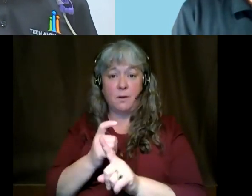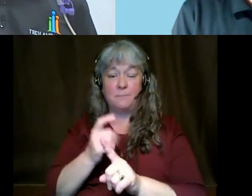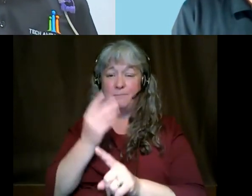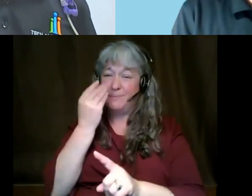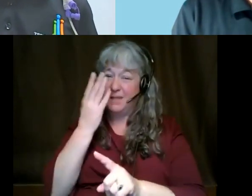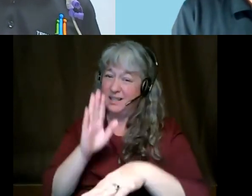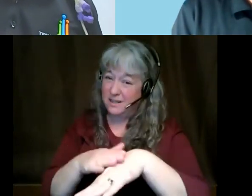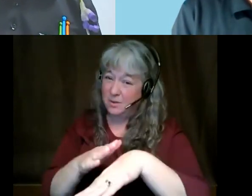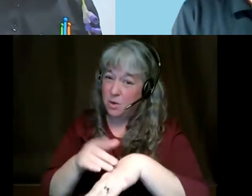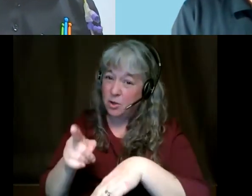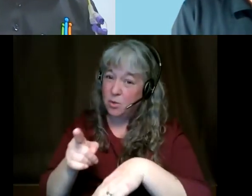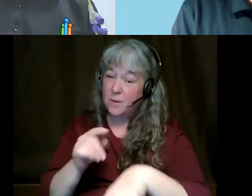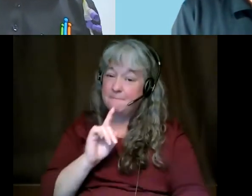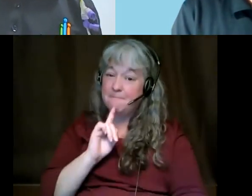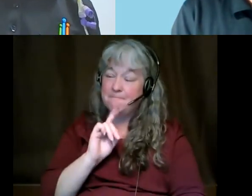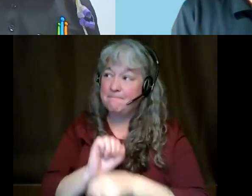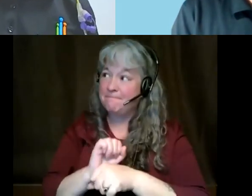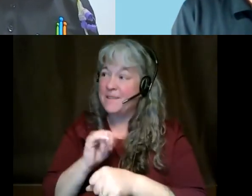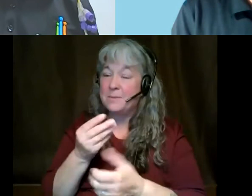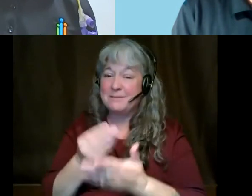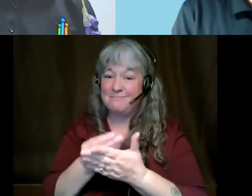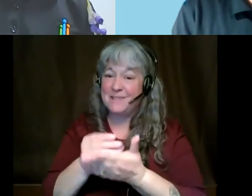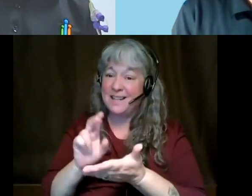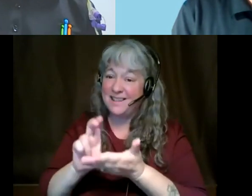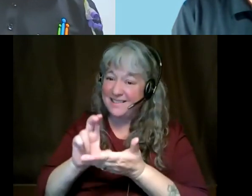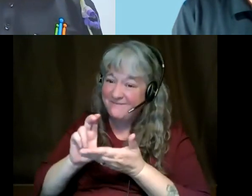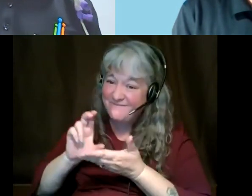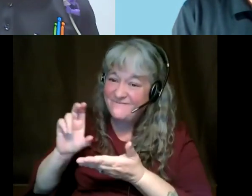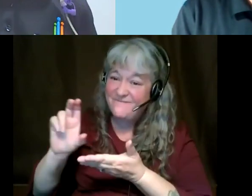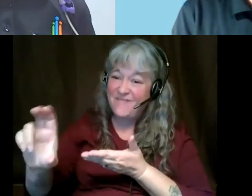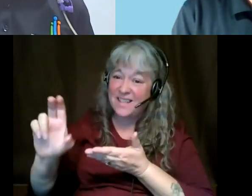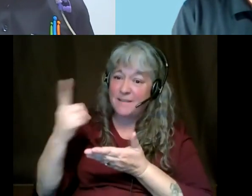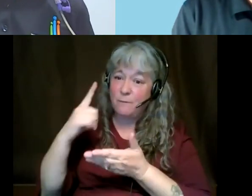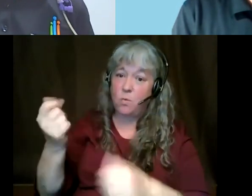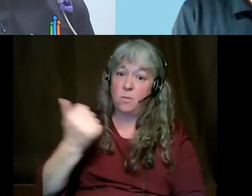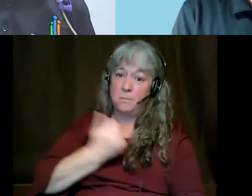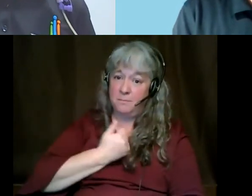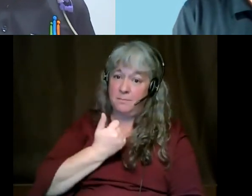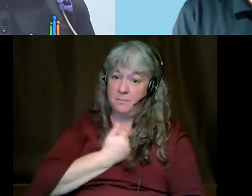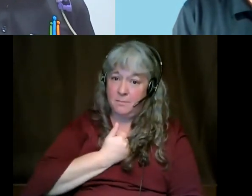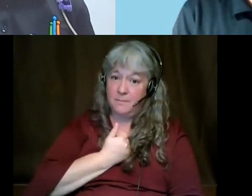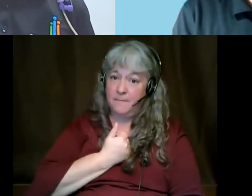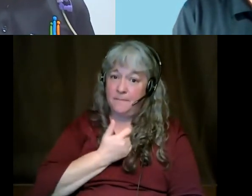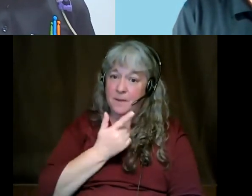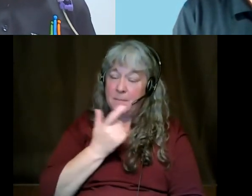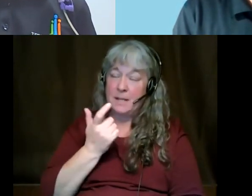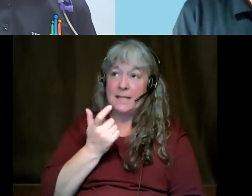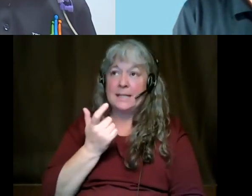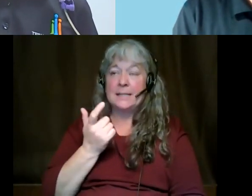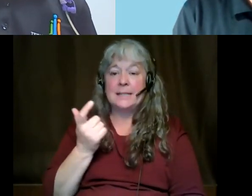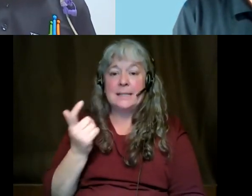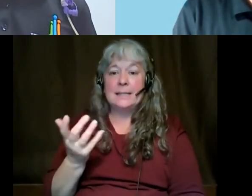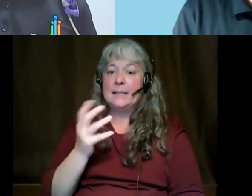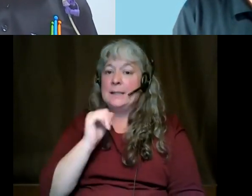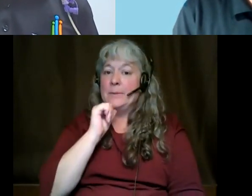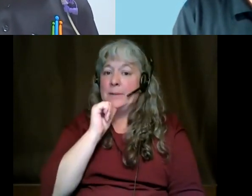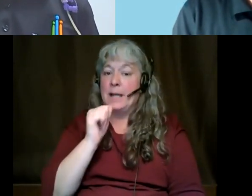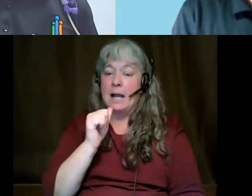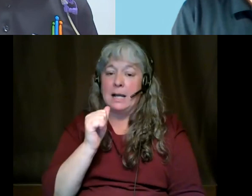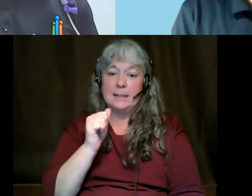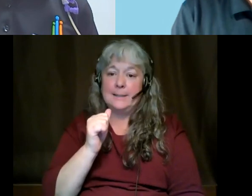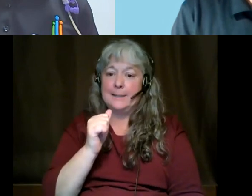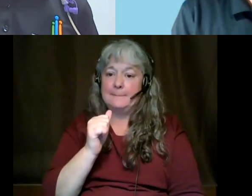was definitely an investment that I made in myself because it was not in the price range